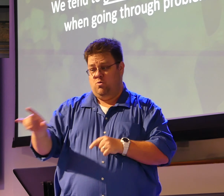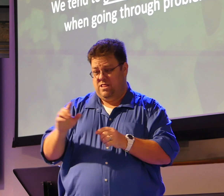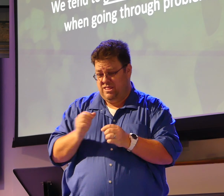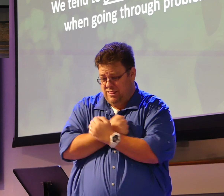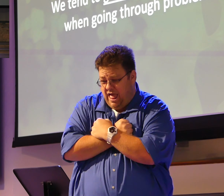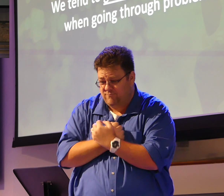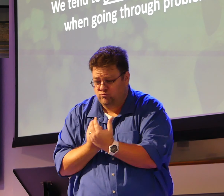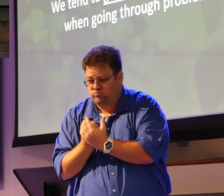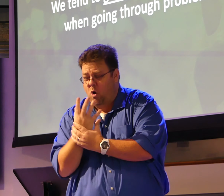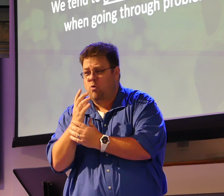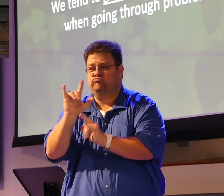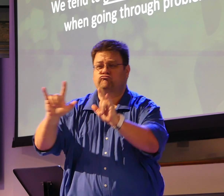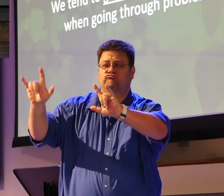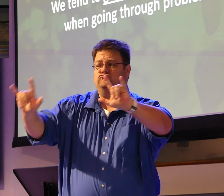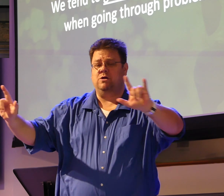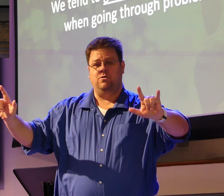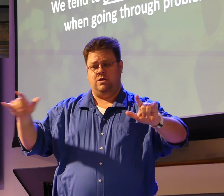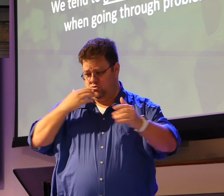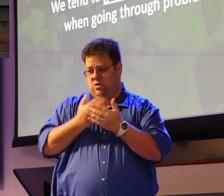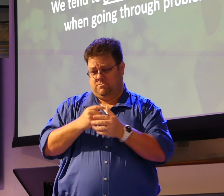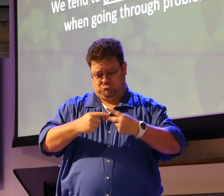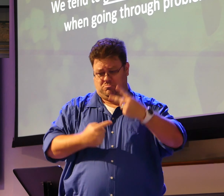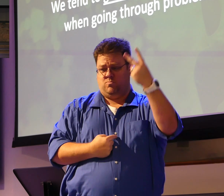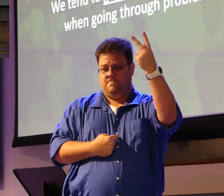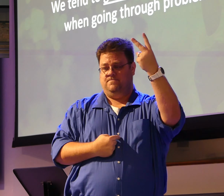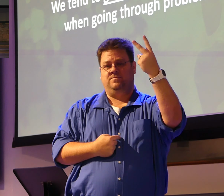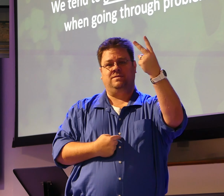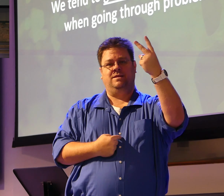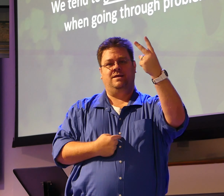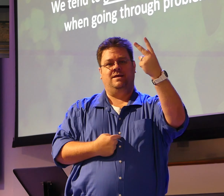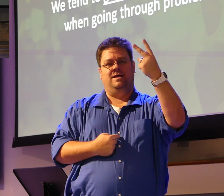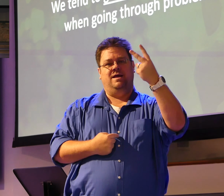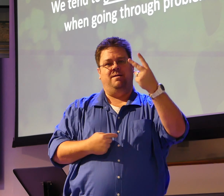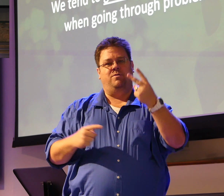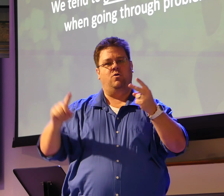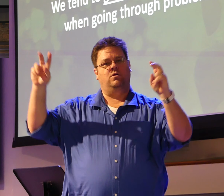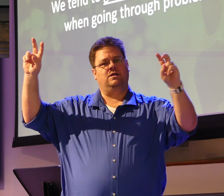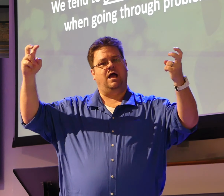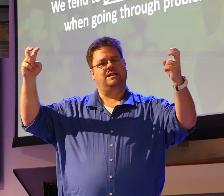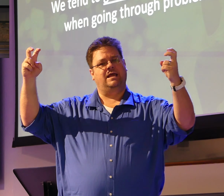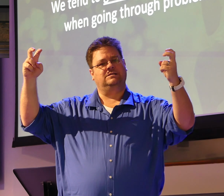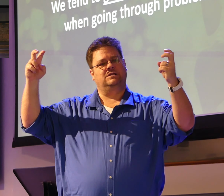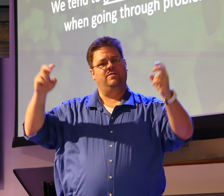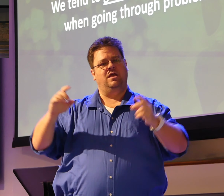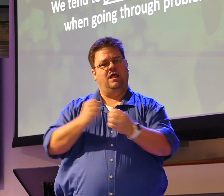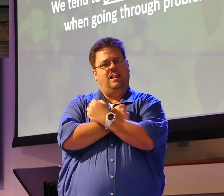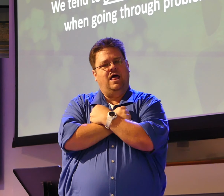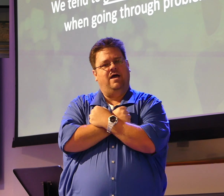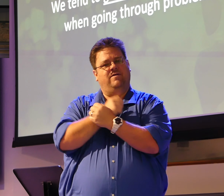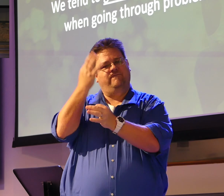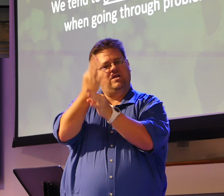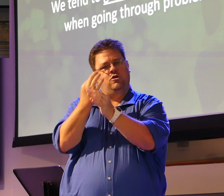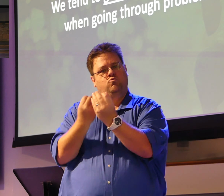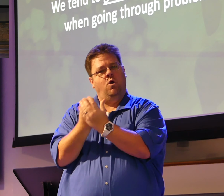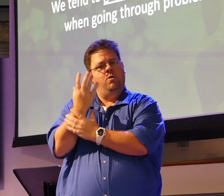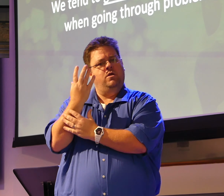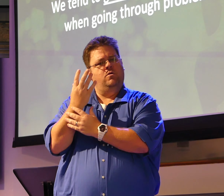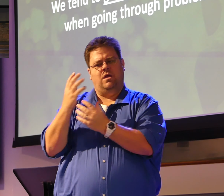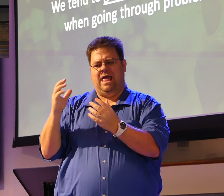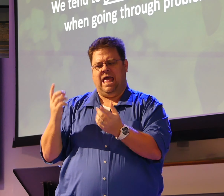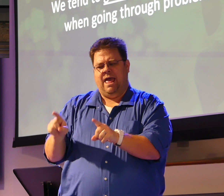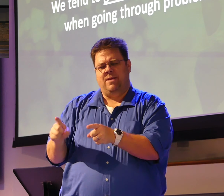each other he says man your love is growing for each other that's great but what's the context of their love and their faith growing